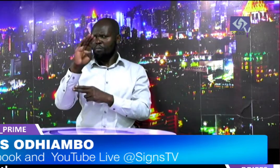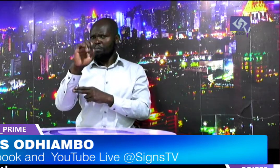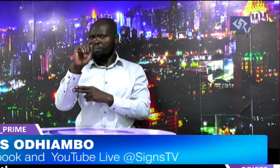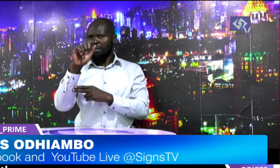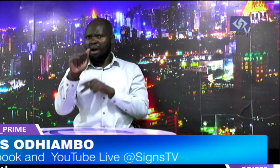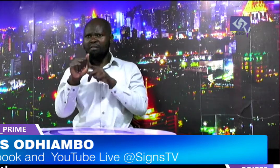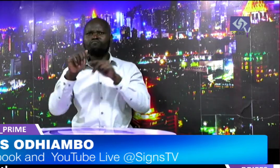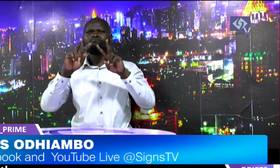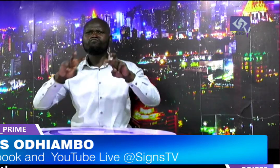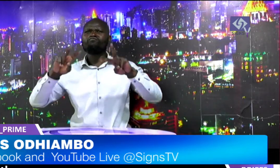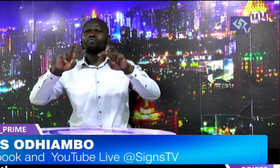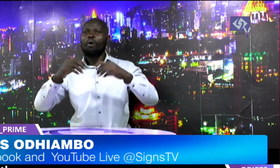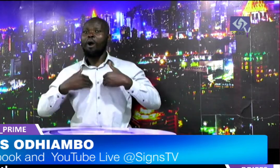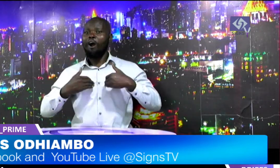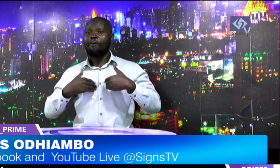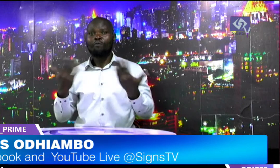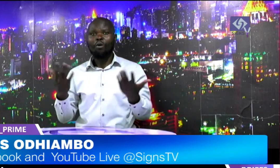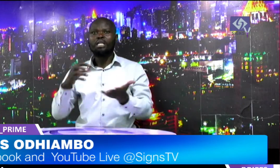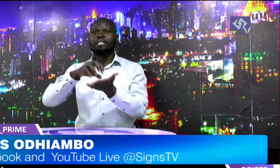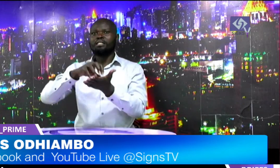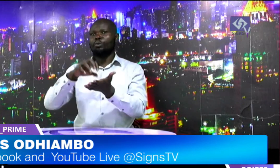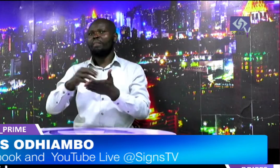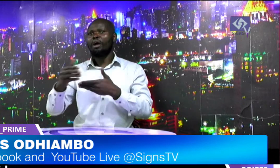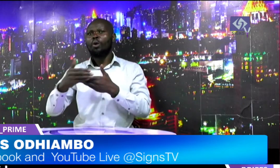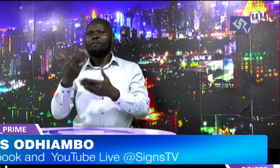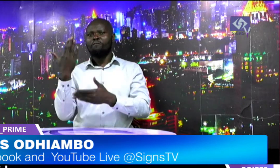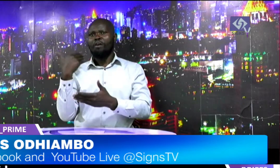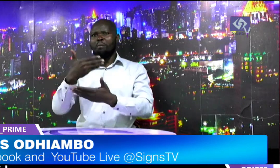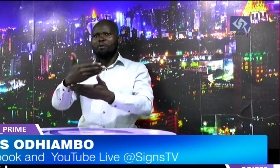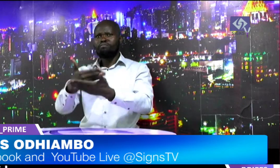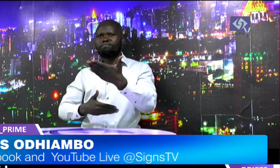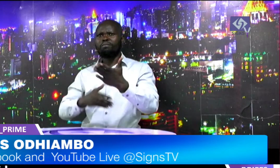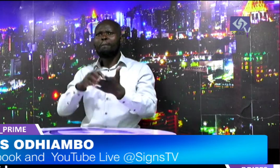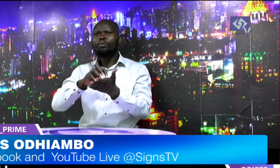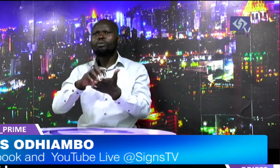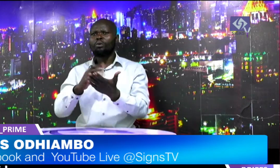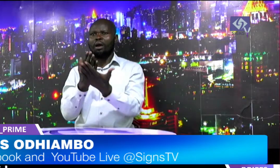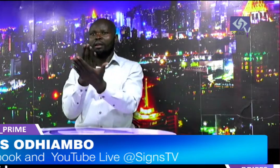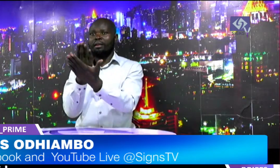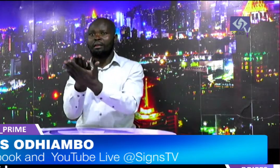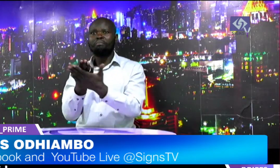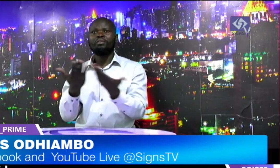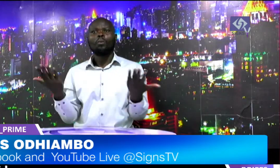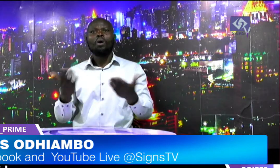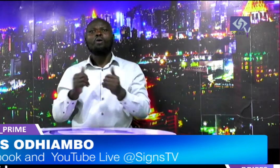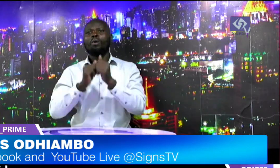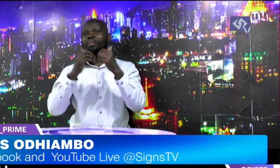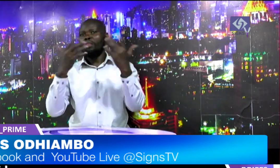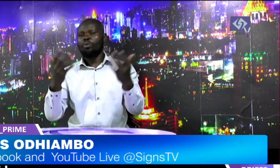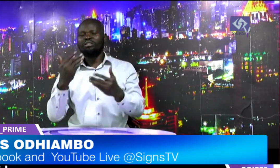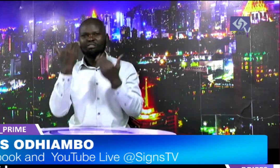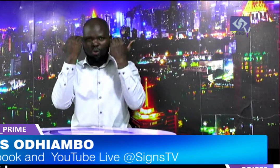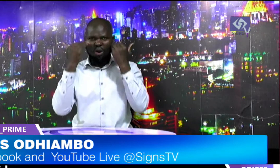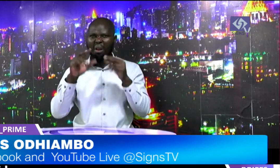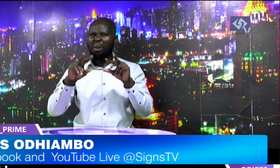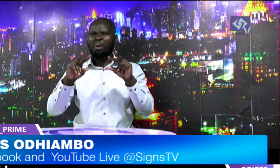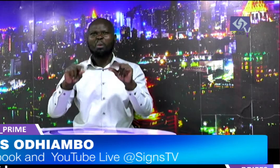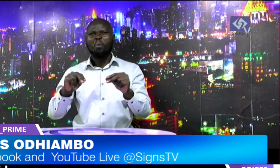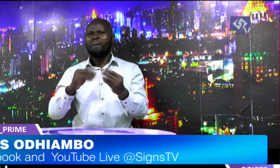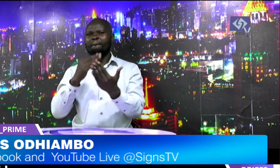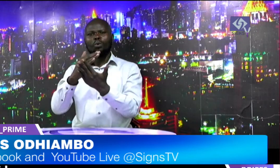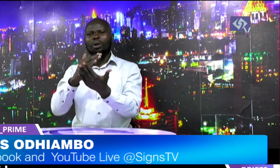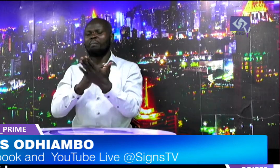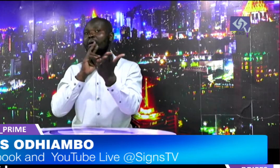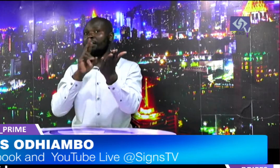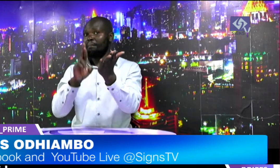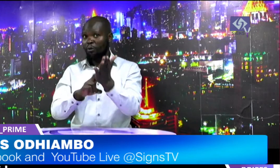application through lawyer Cliff Ombeta seeking to have his case closed formally, citing a prolonged period without